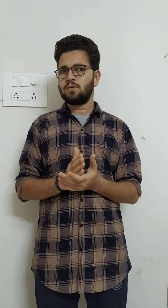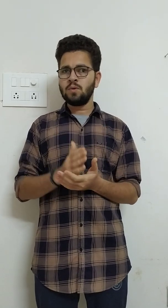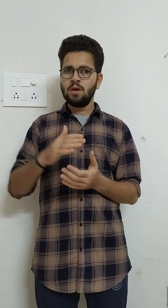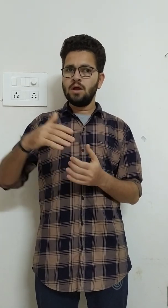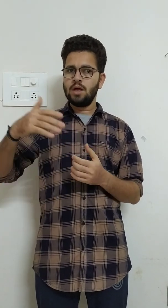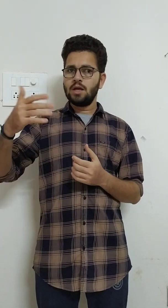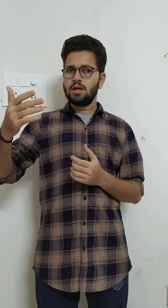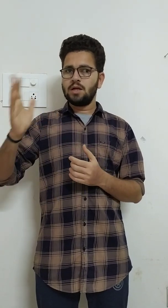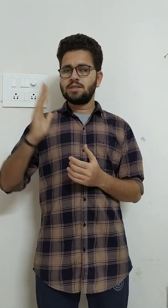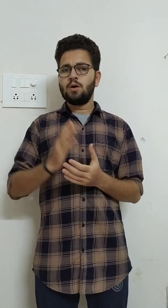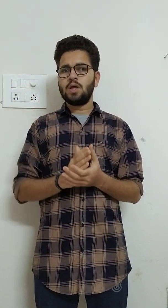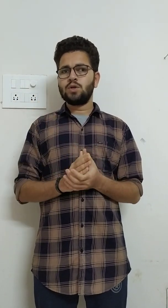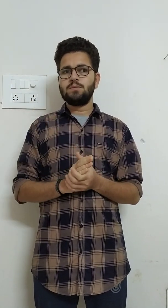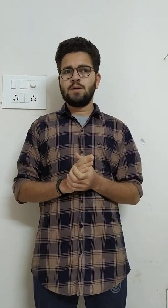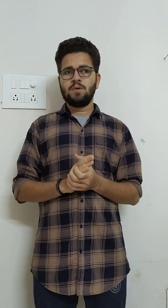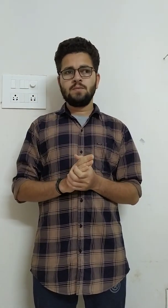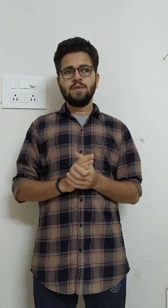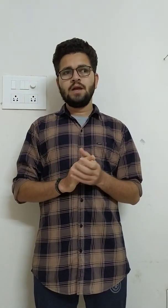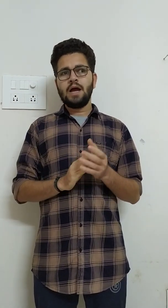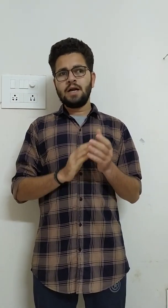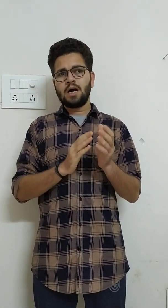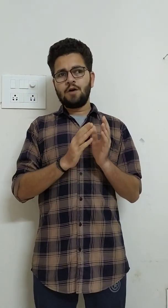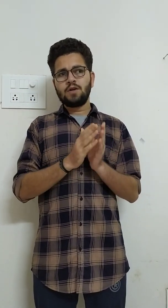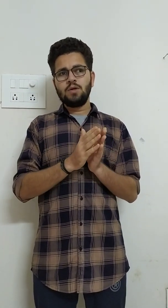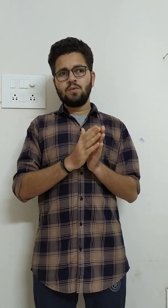to solve the question paper. And after you